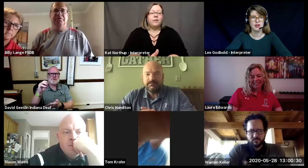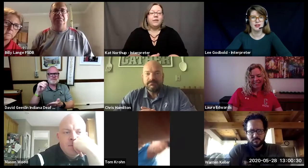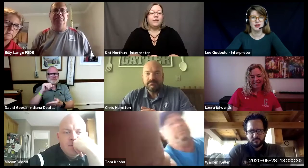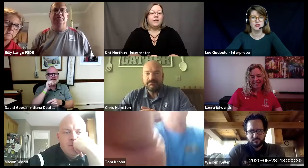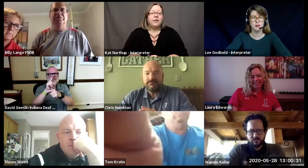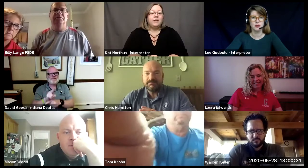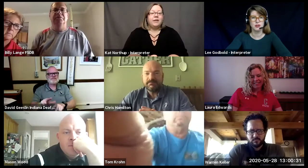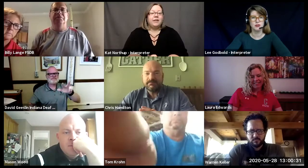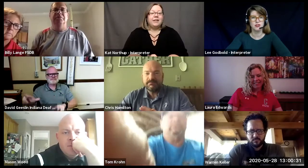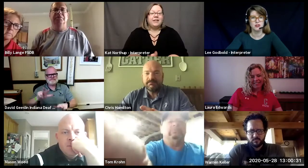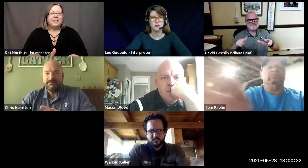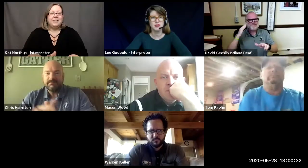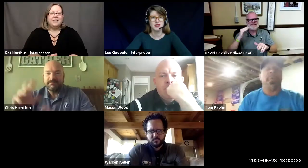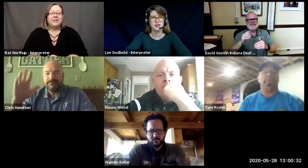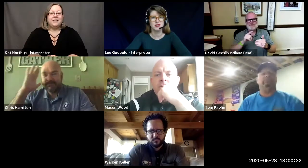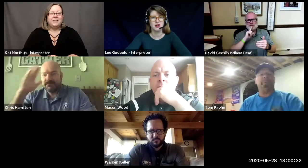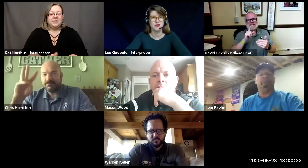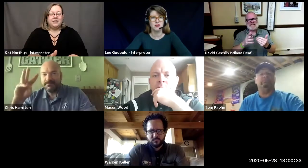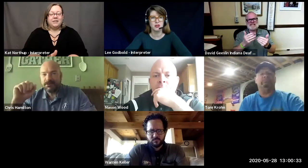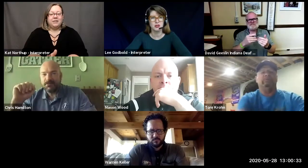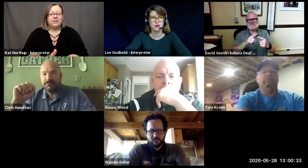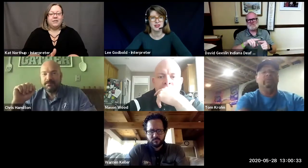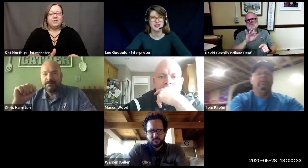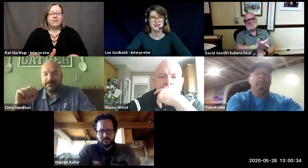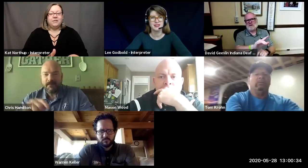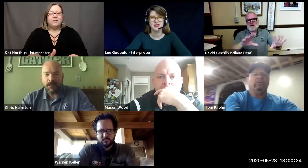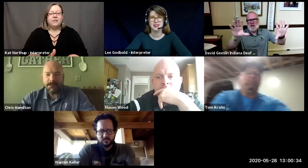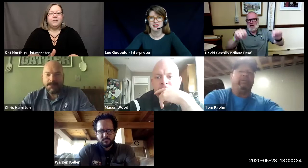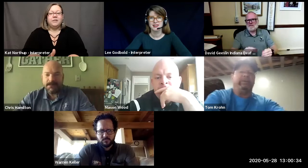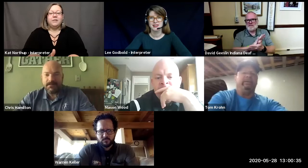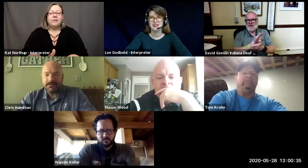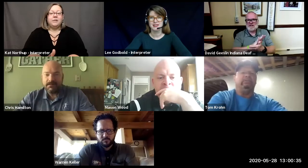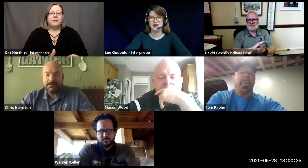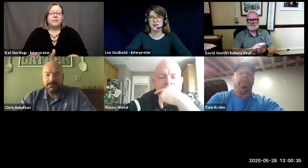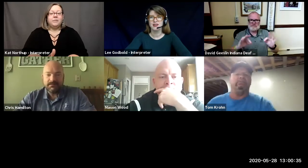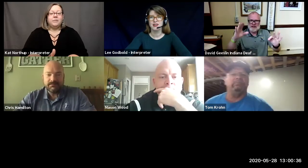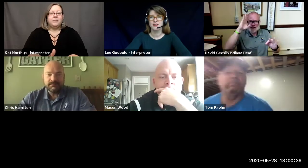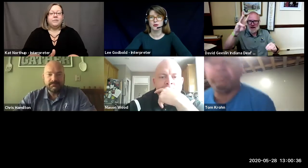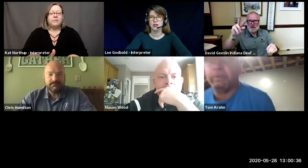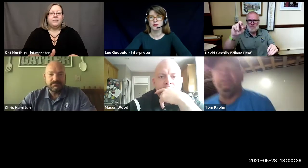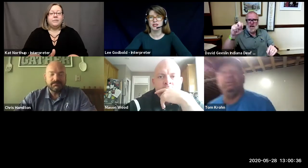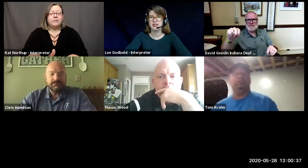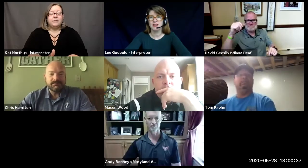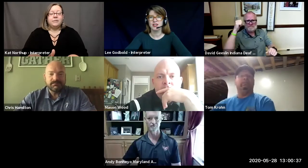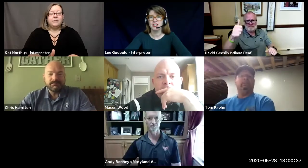I know some of you are new to Zoom and you're unfamiliar with it. So if everyone could please stop